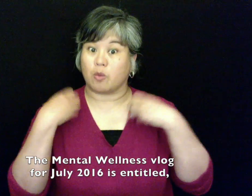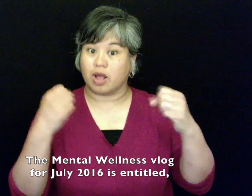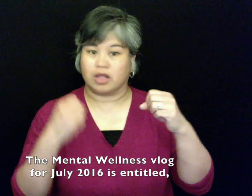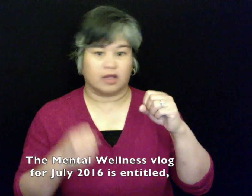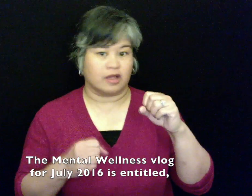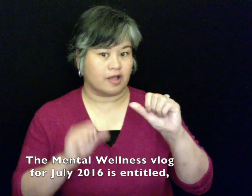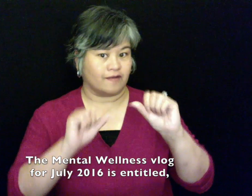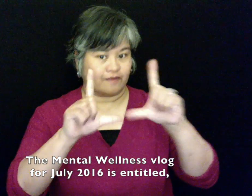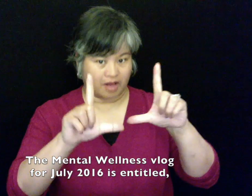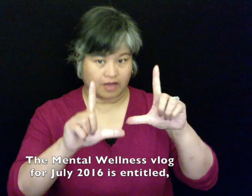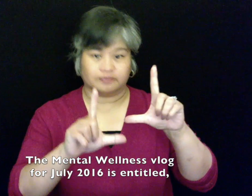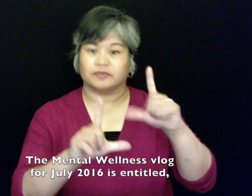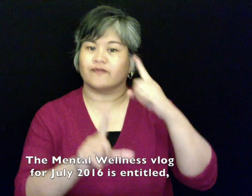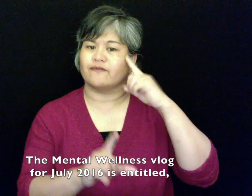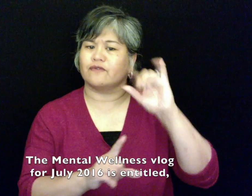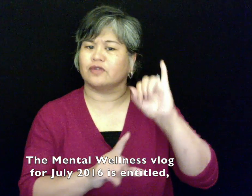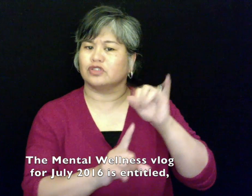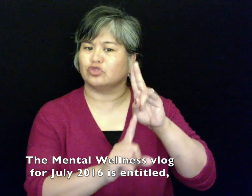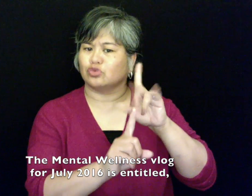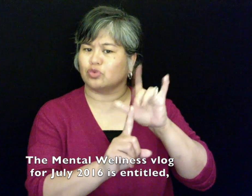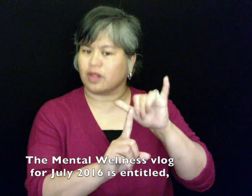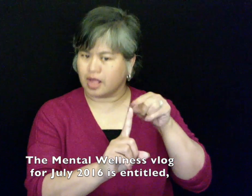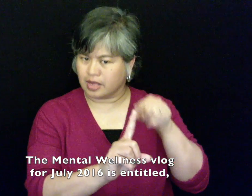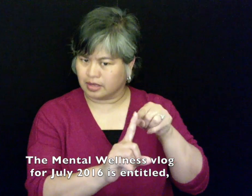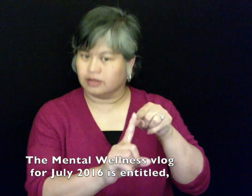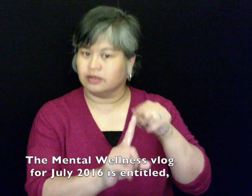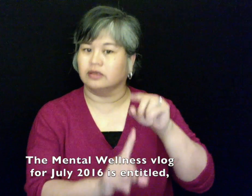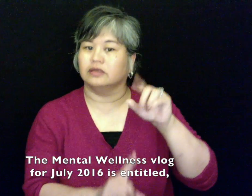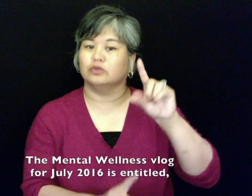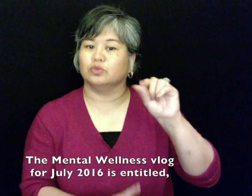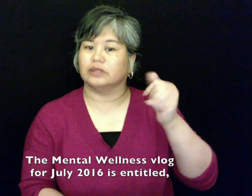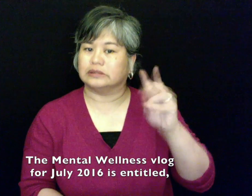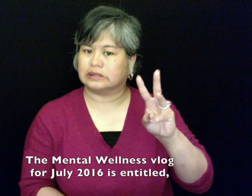The Mental Wellness Blog for July 2016 is entitled,